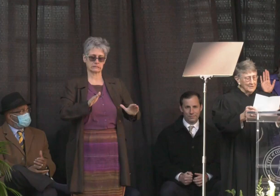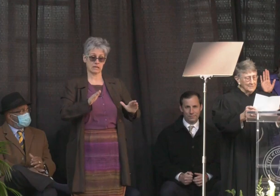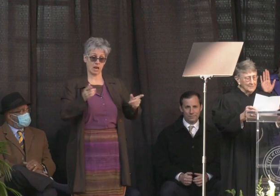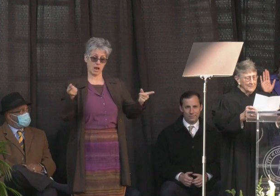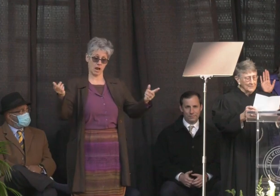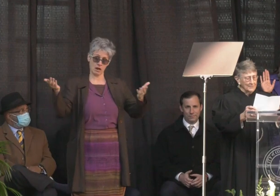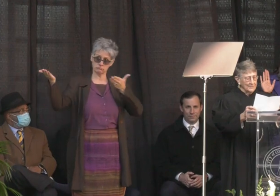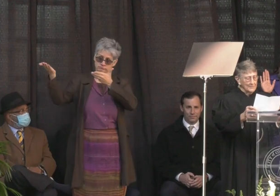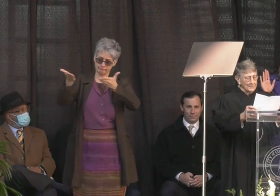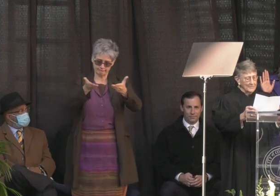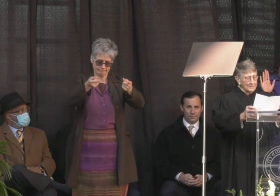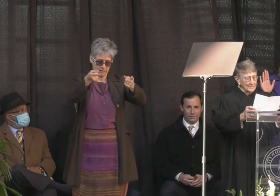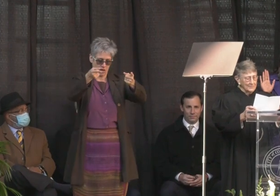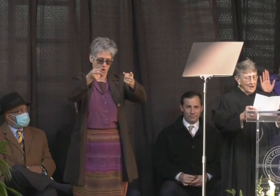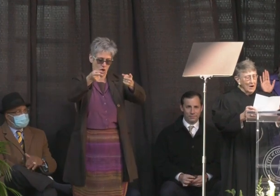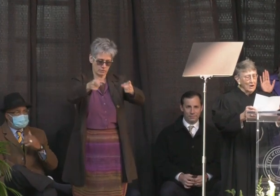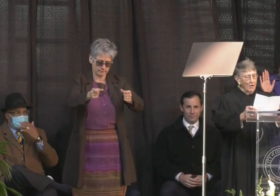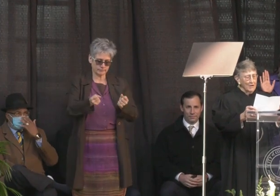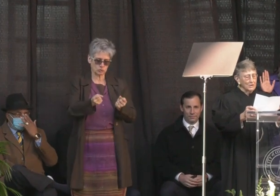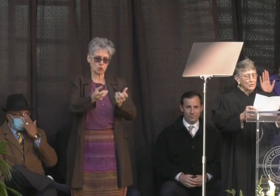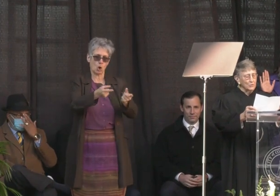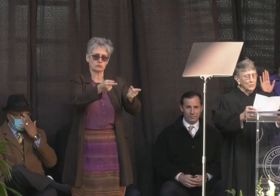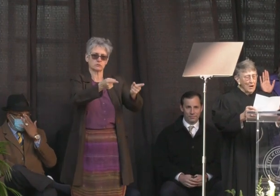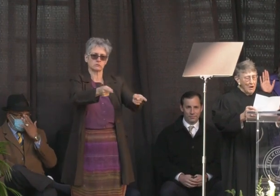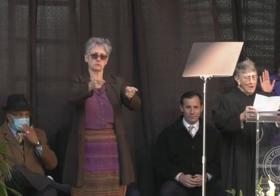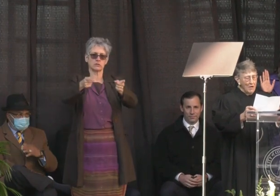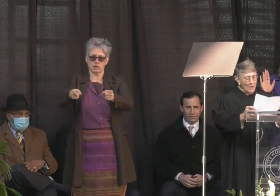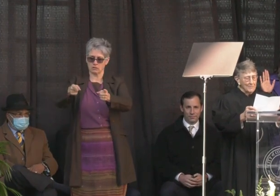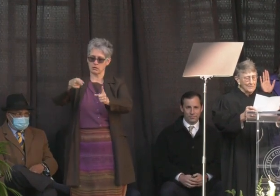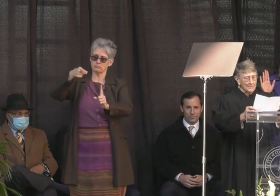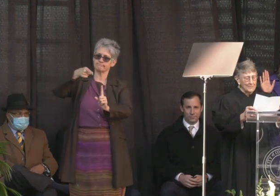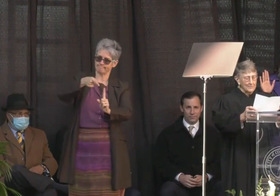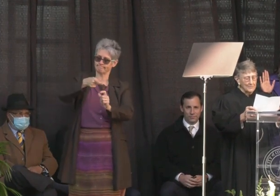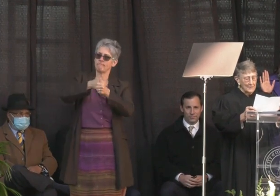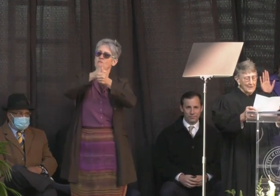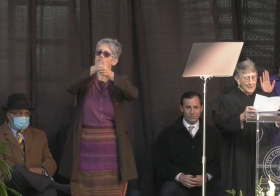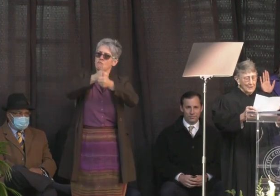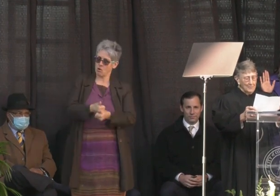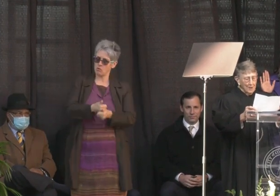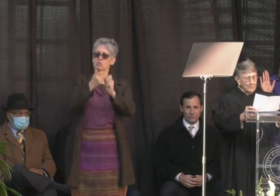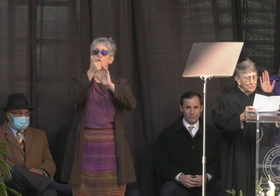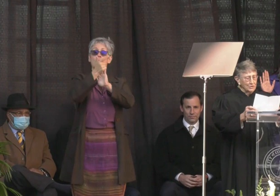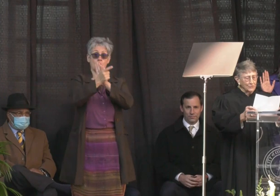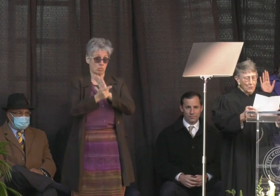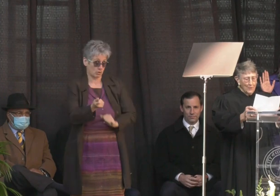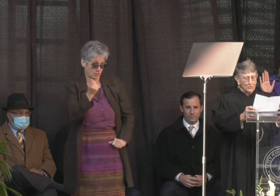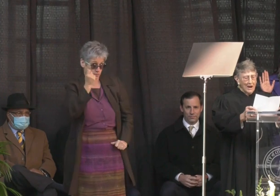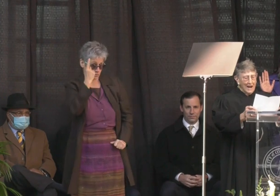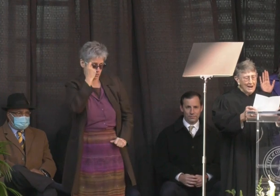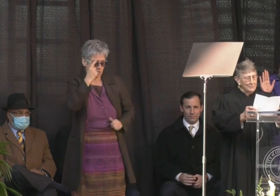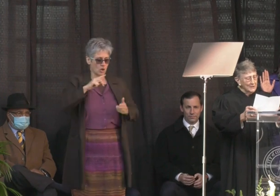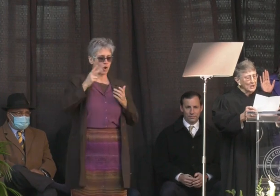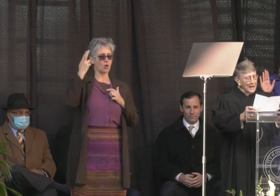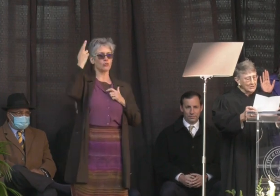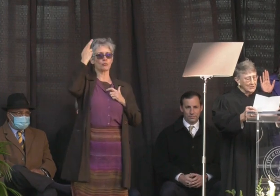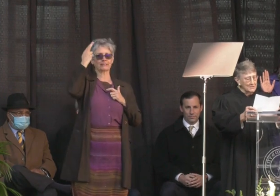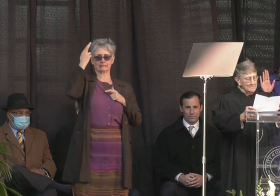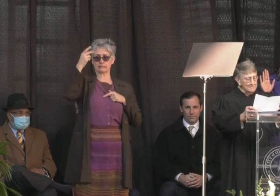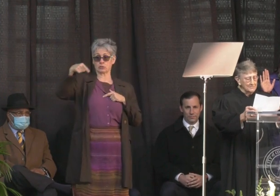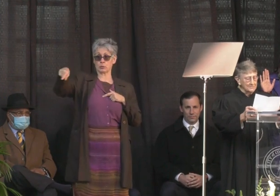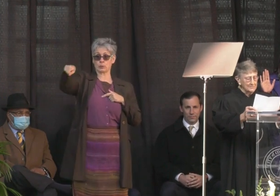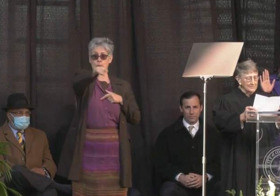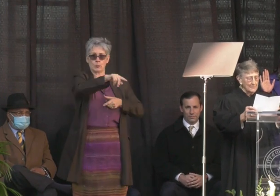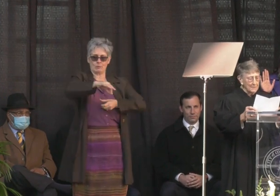effect. And carry into effect. According to law. According to law. The purposes for which I have been